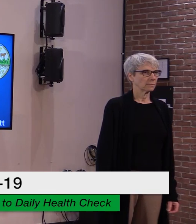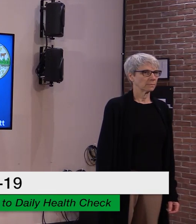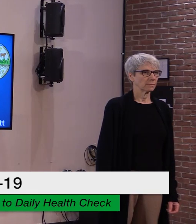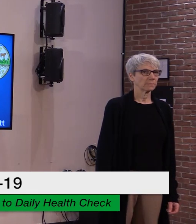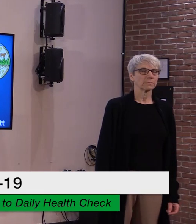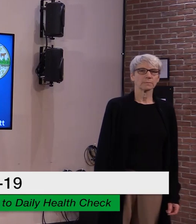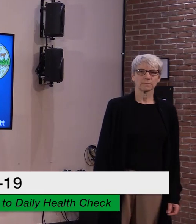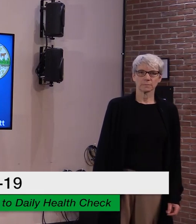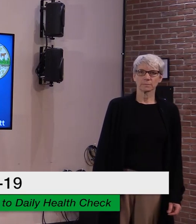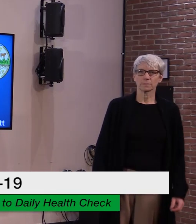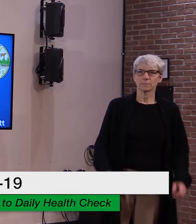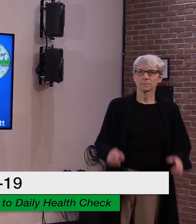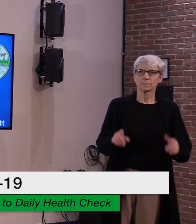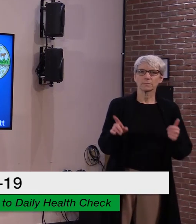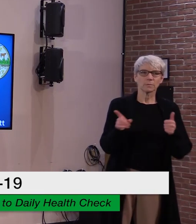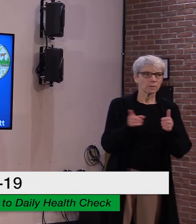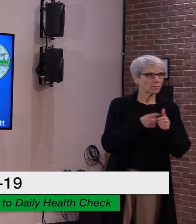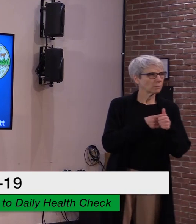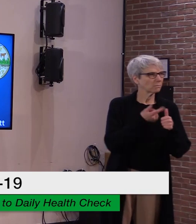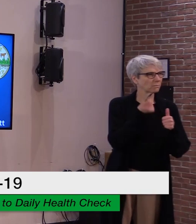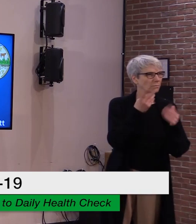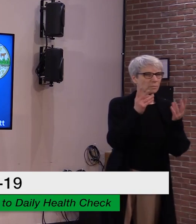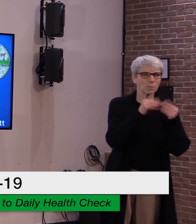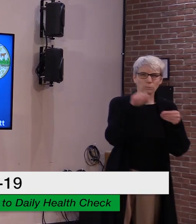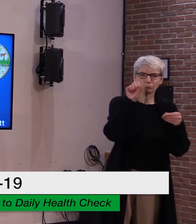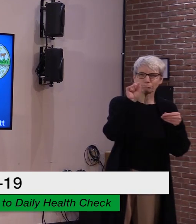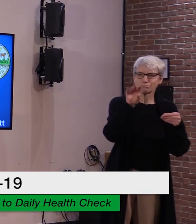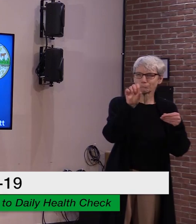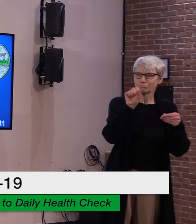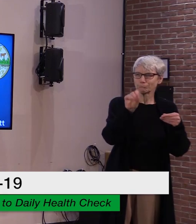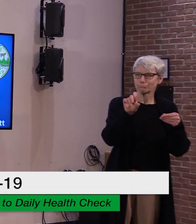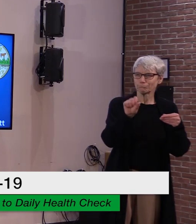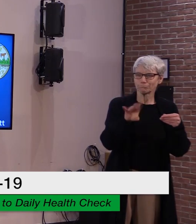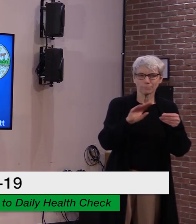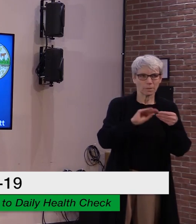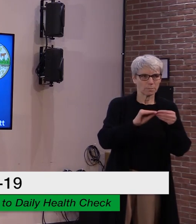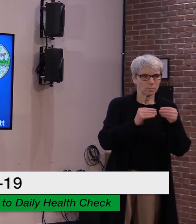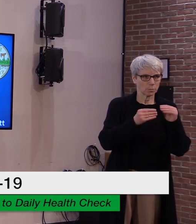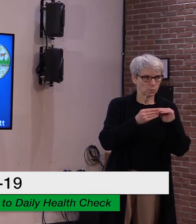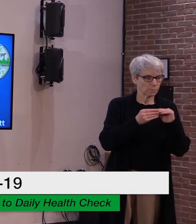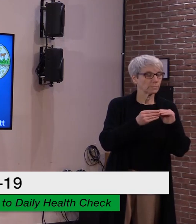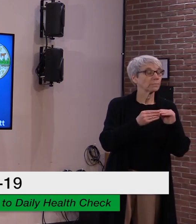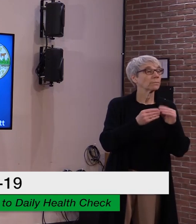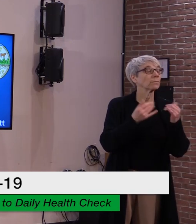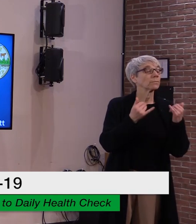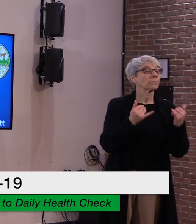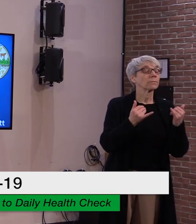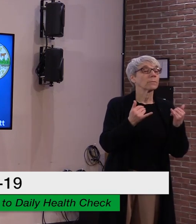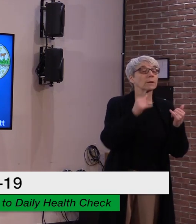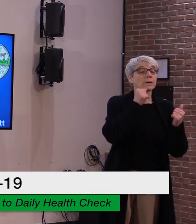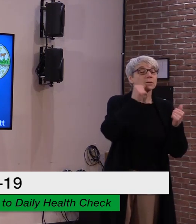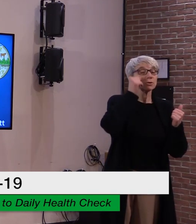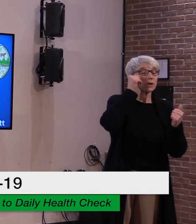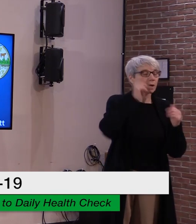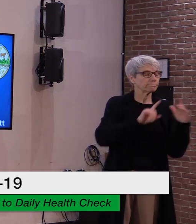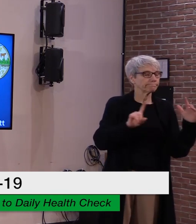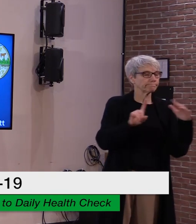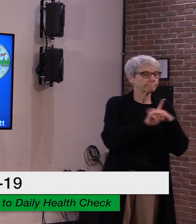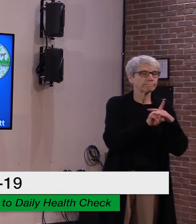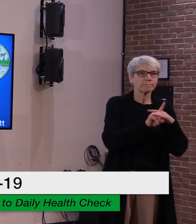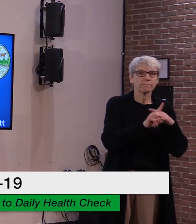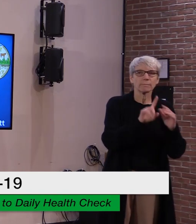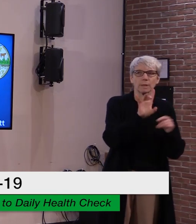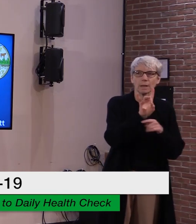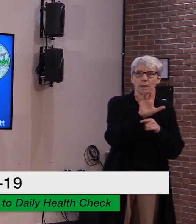just to begin with a few extra numbers we reported 85 cases of cloven 19 yesterday and are